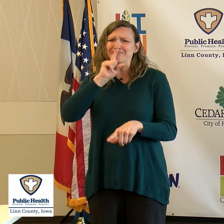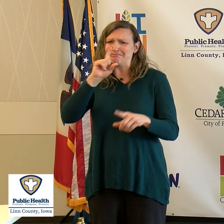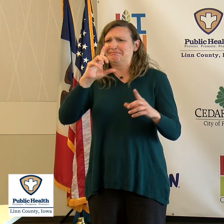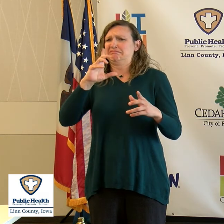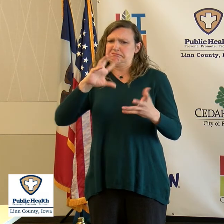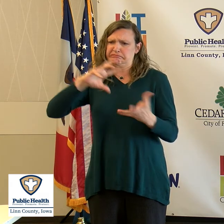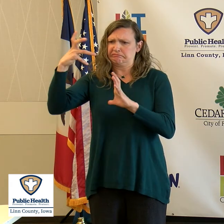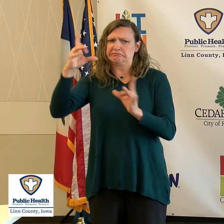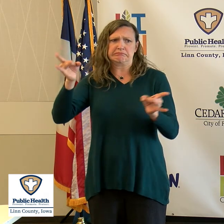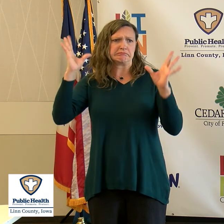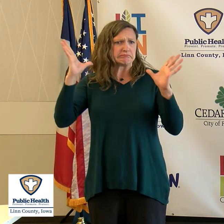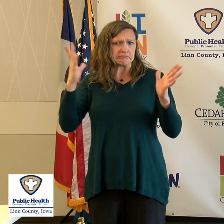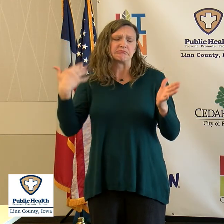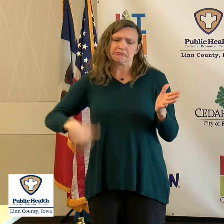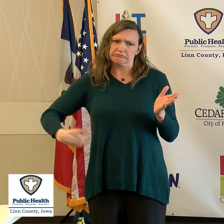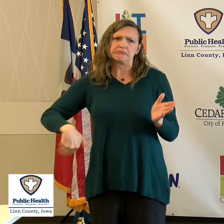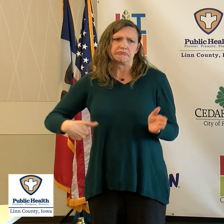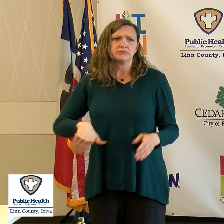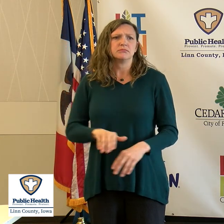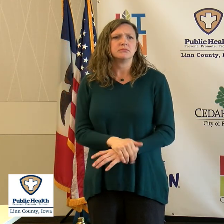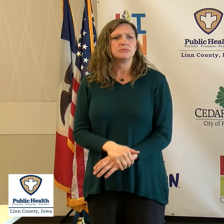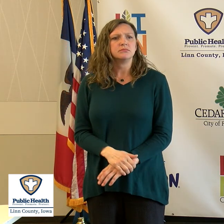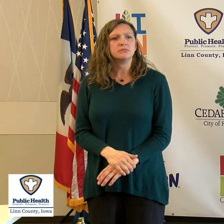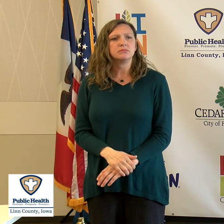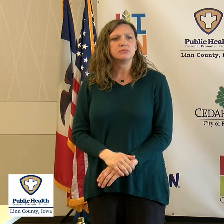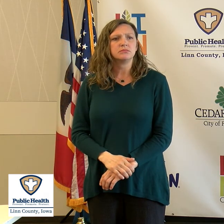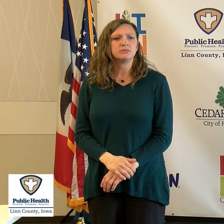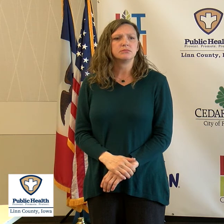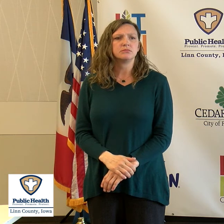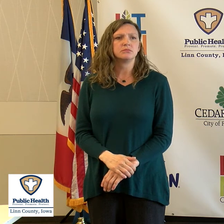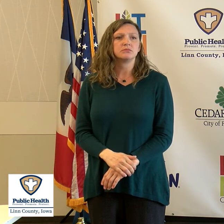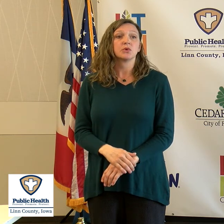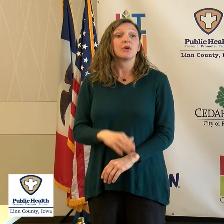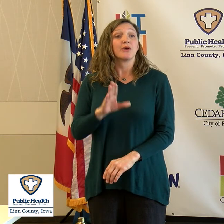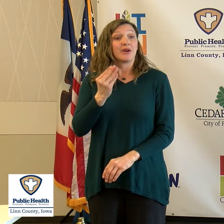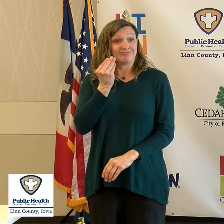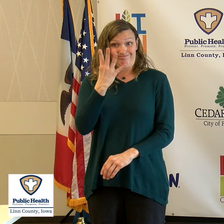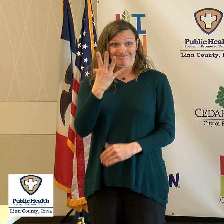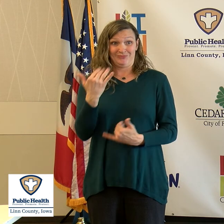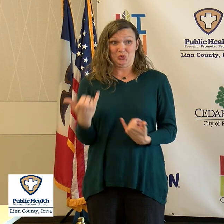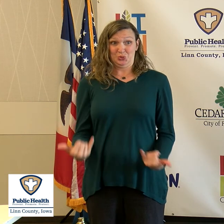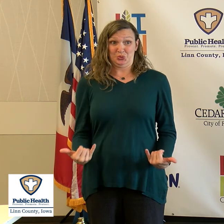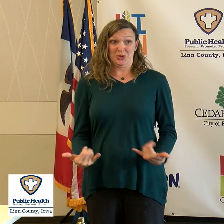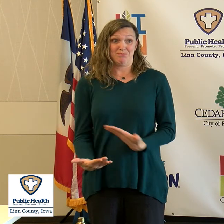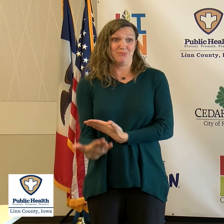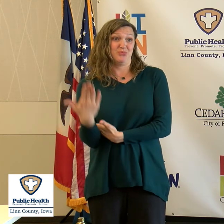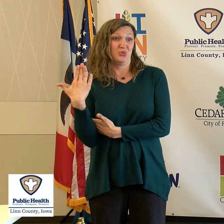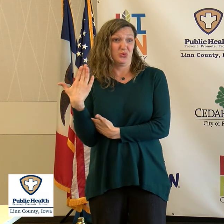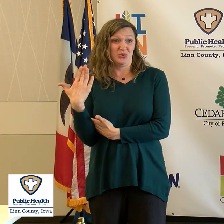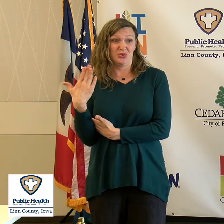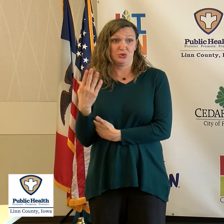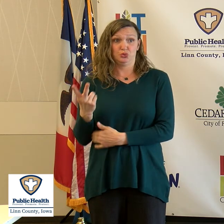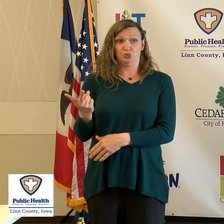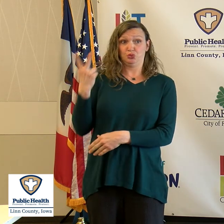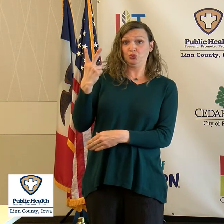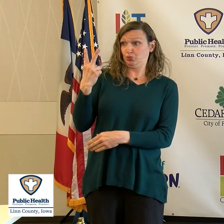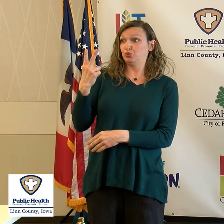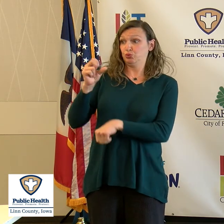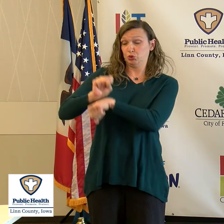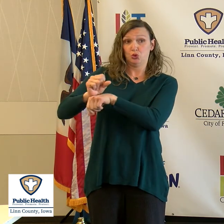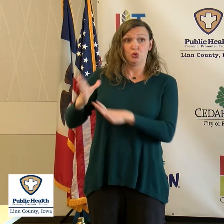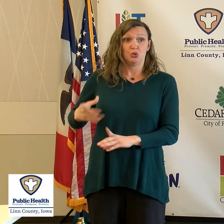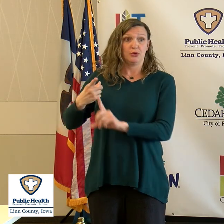crisis. With the tragic news from this morning that 2 workers in a Tyson's plant have died, the